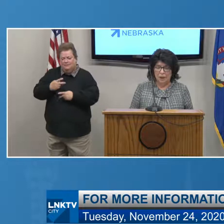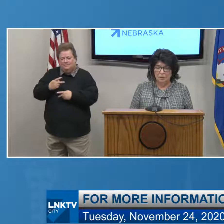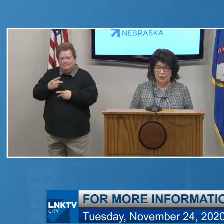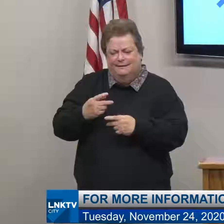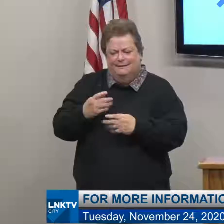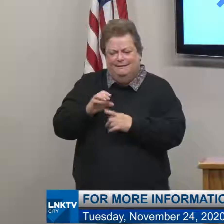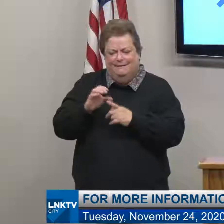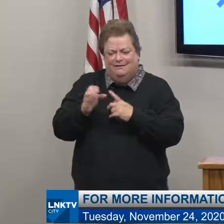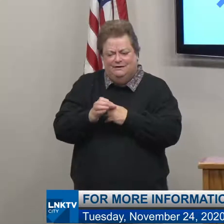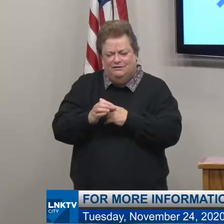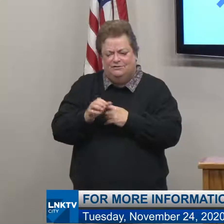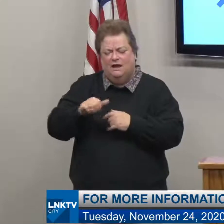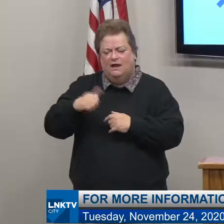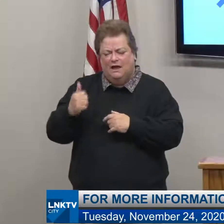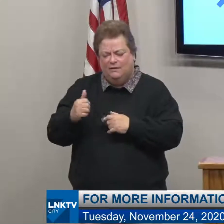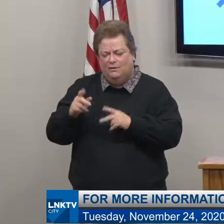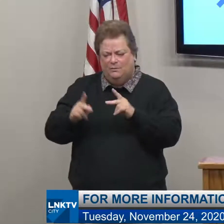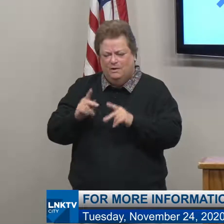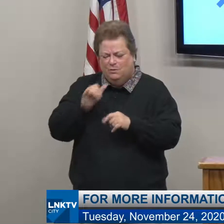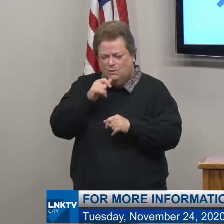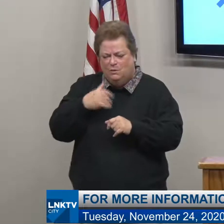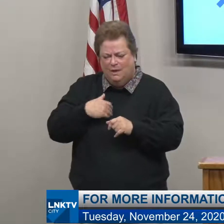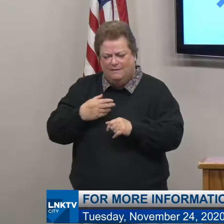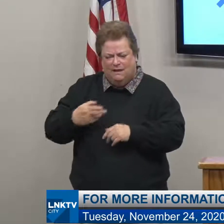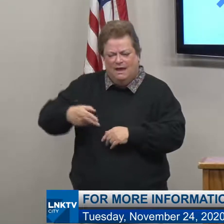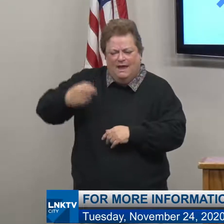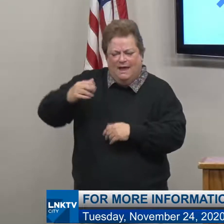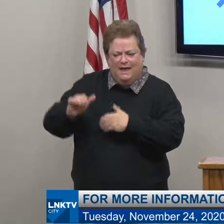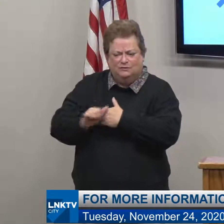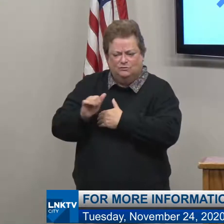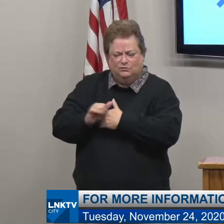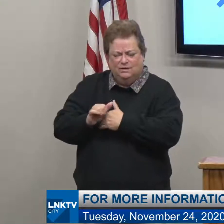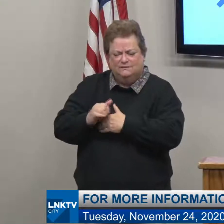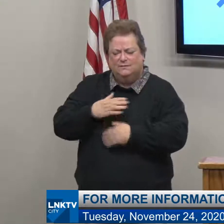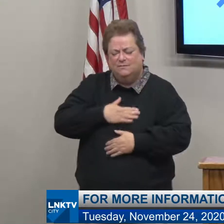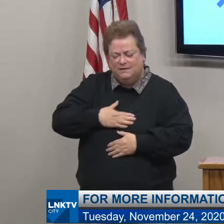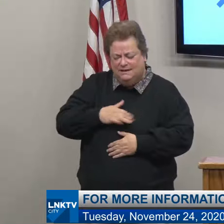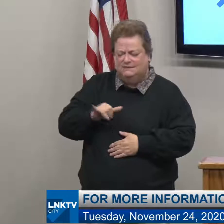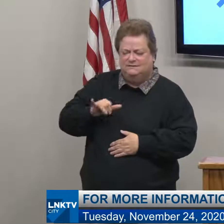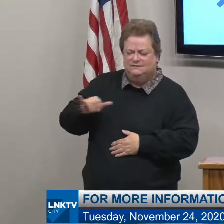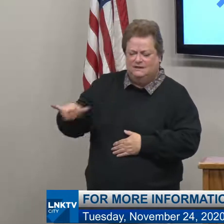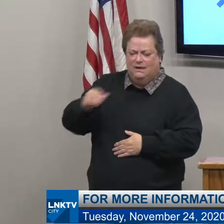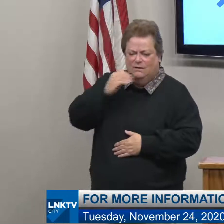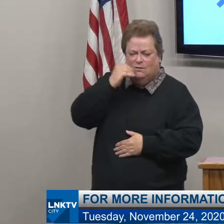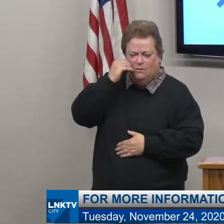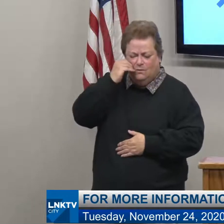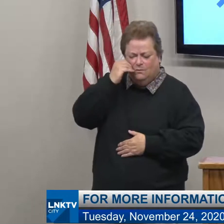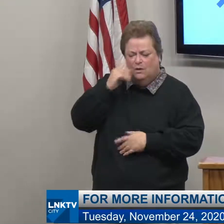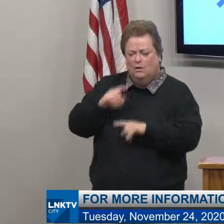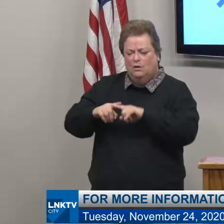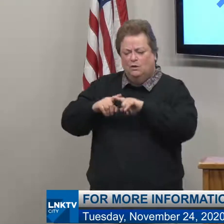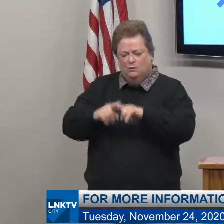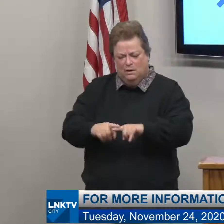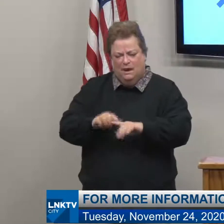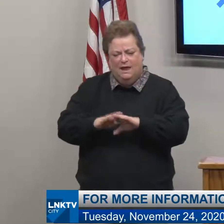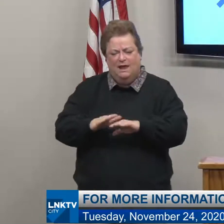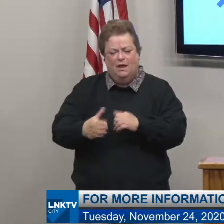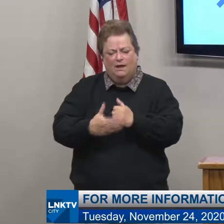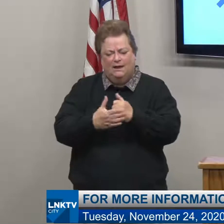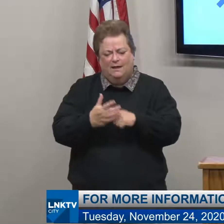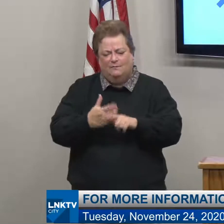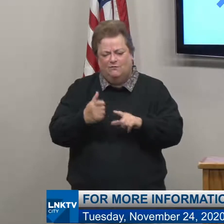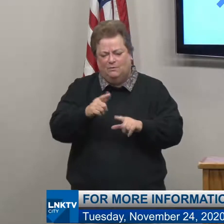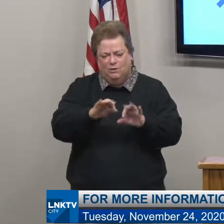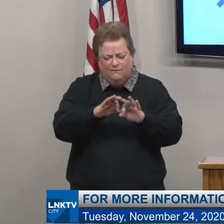other populations at heightened risk from COVID-19, please stay home. Rely on help from family or friends